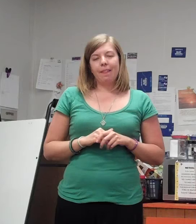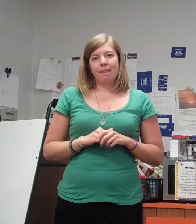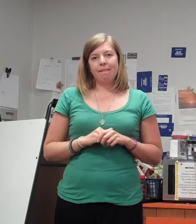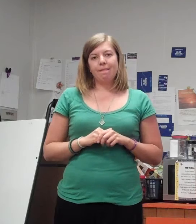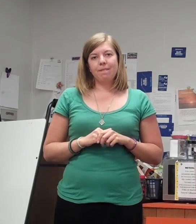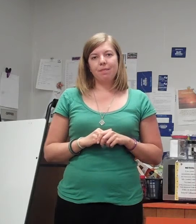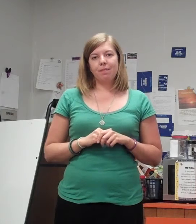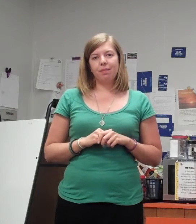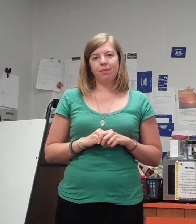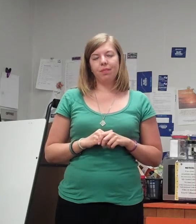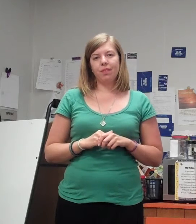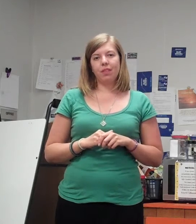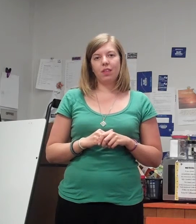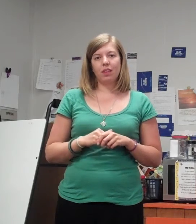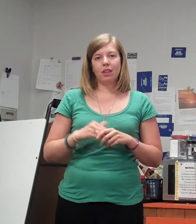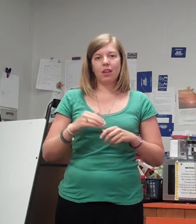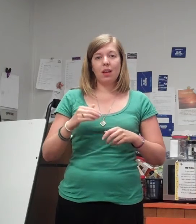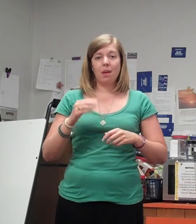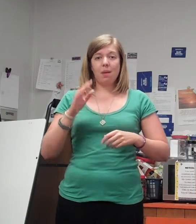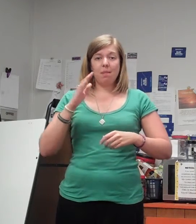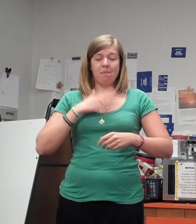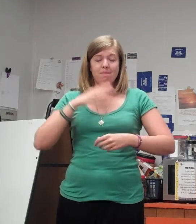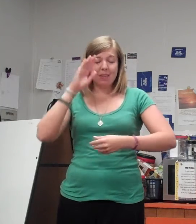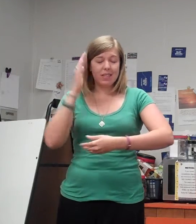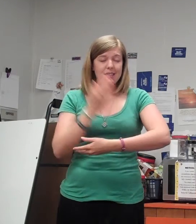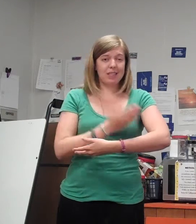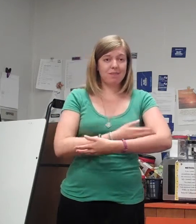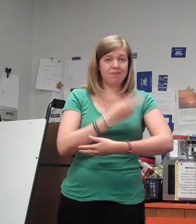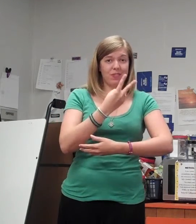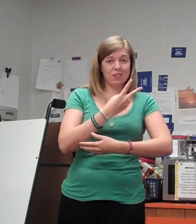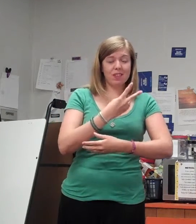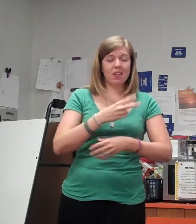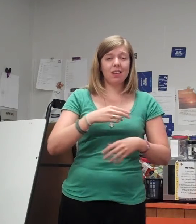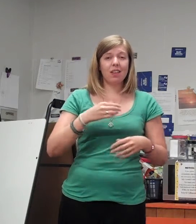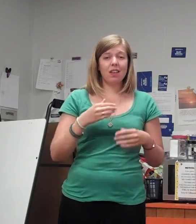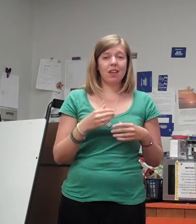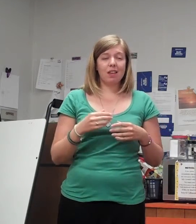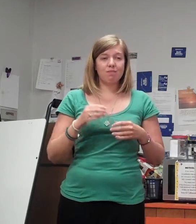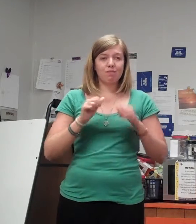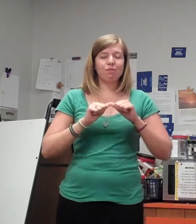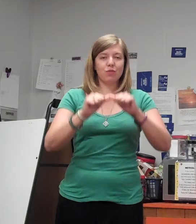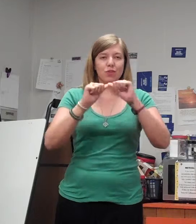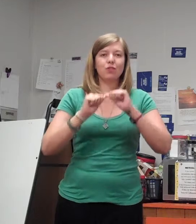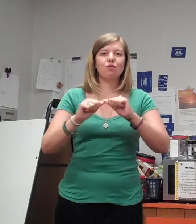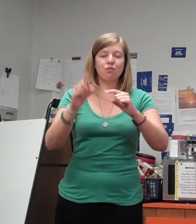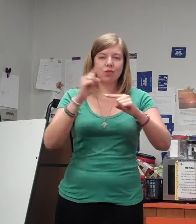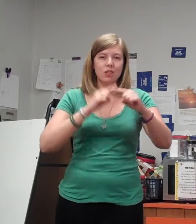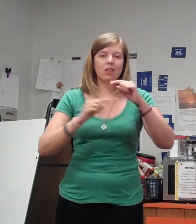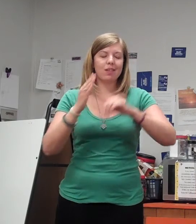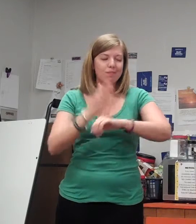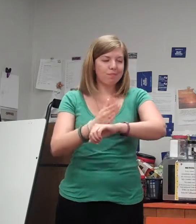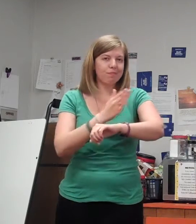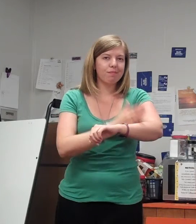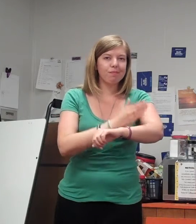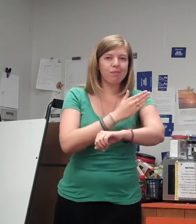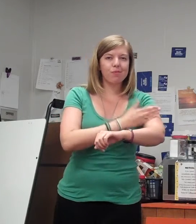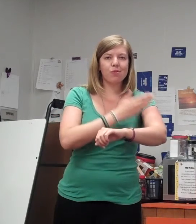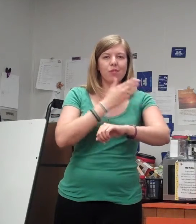I had my second son, continued to sign, continued to improve, kind of in a backdoor approach to it. We didn't have